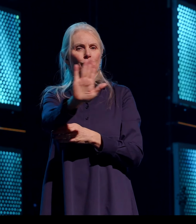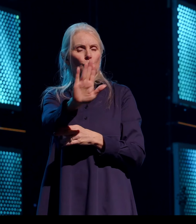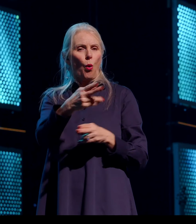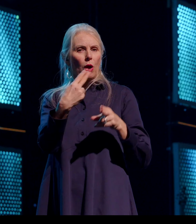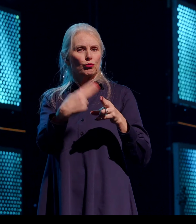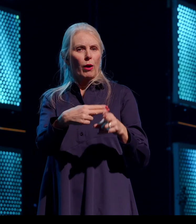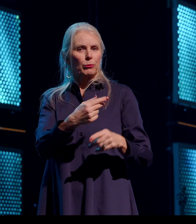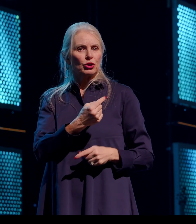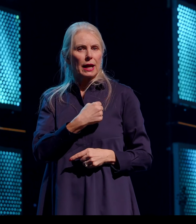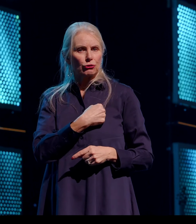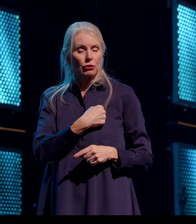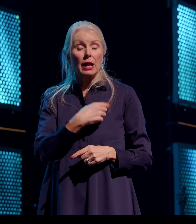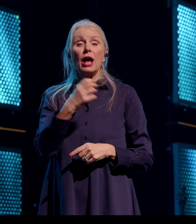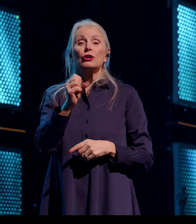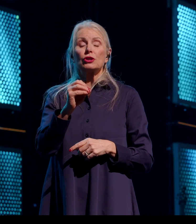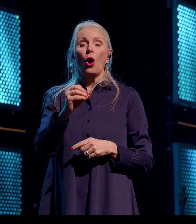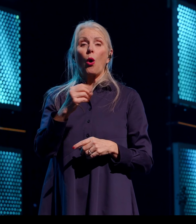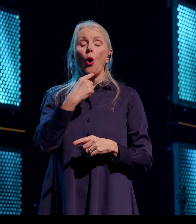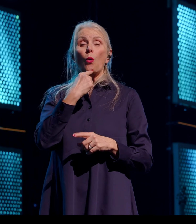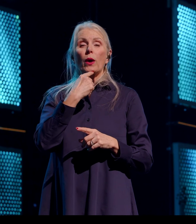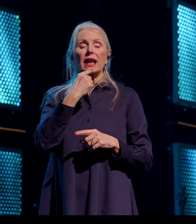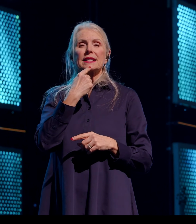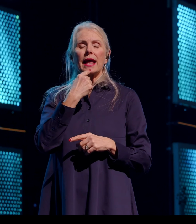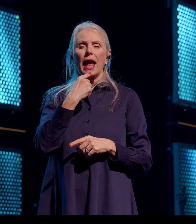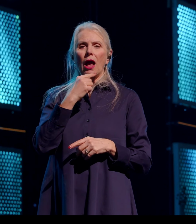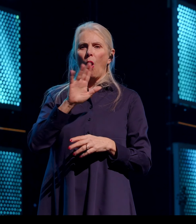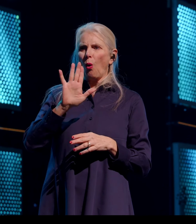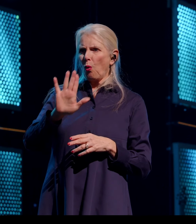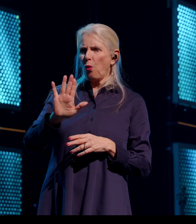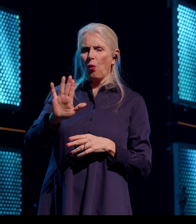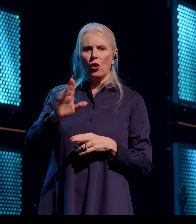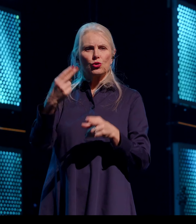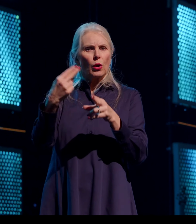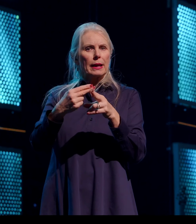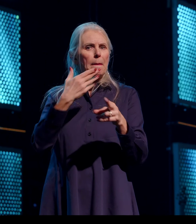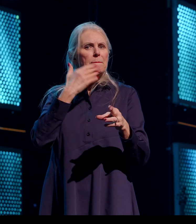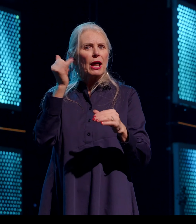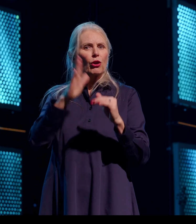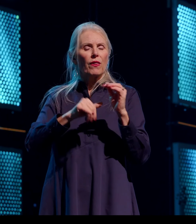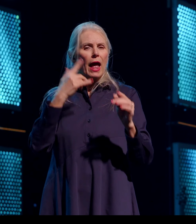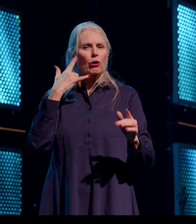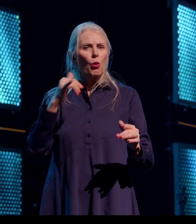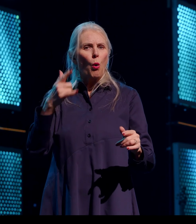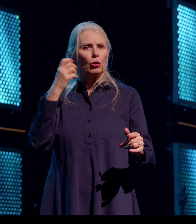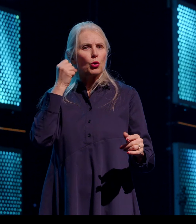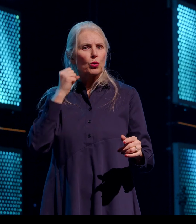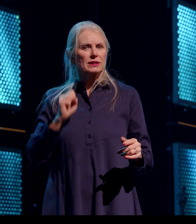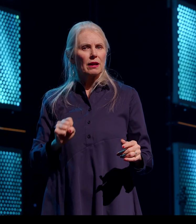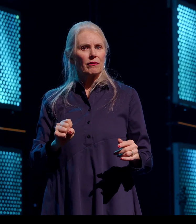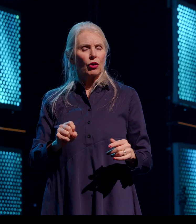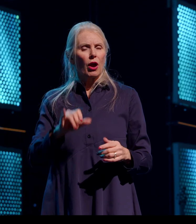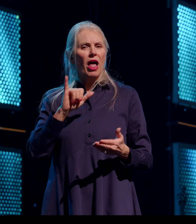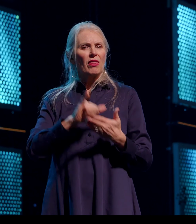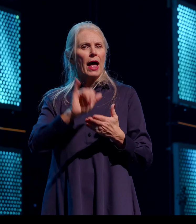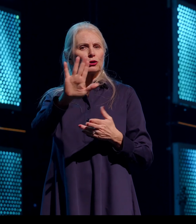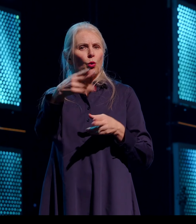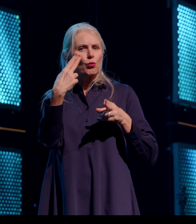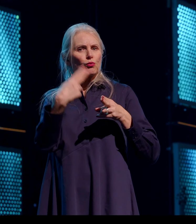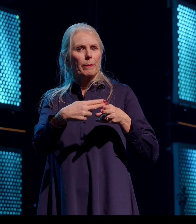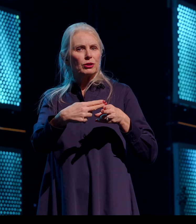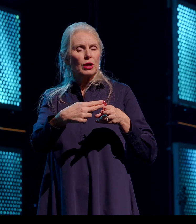When I read Proverbs, it says someone's name is better than gold or silver. The name that you have, the reputation that you have is better than